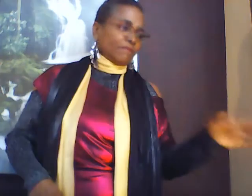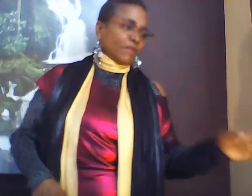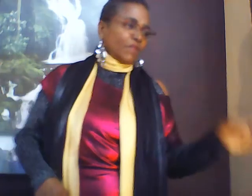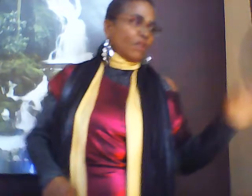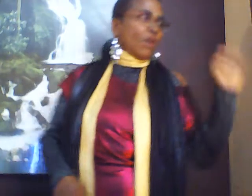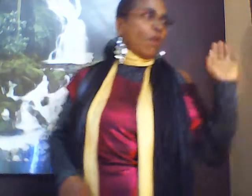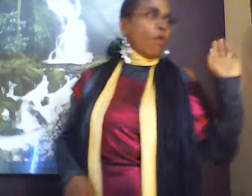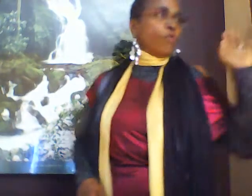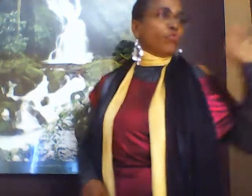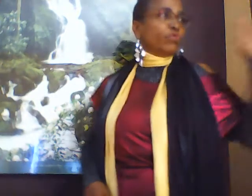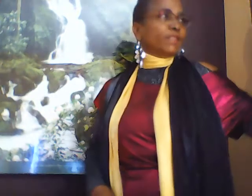inflammation. Oh,